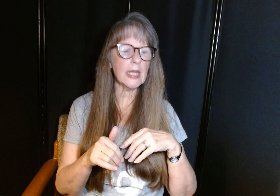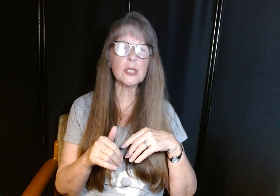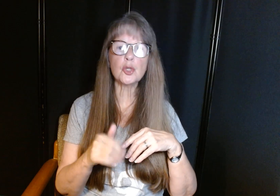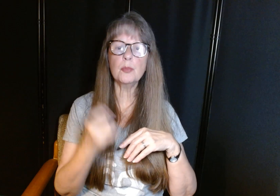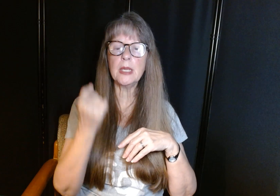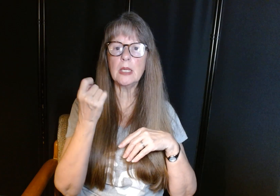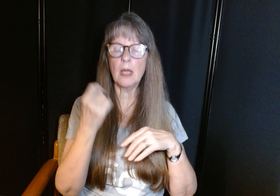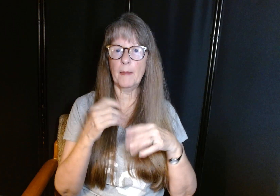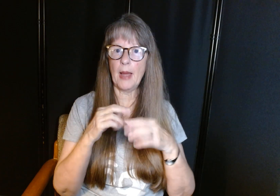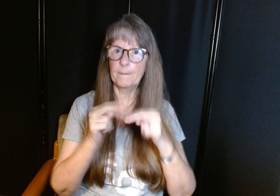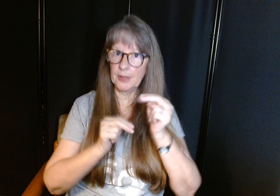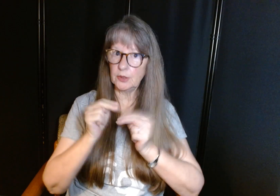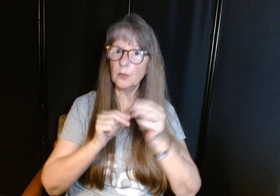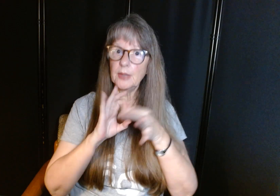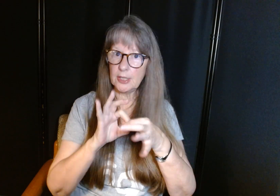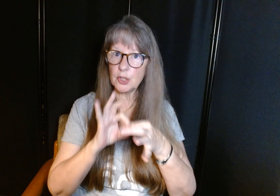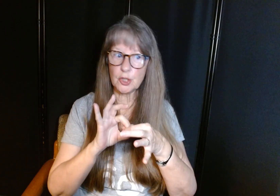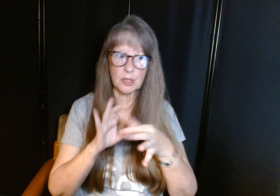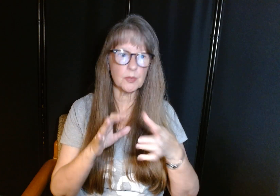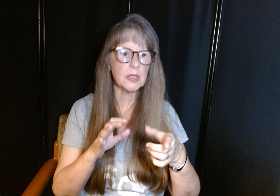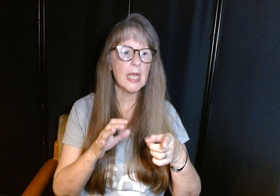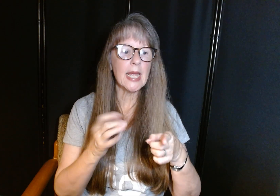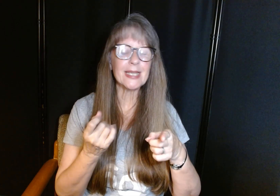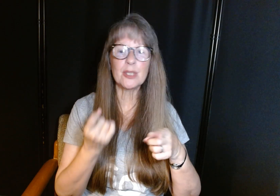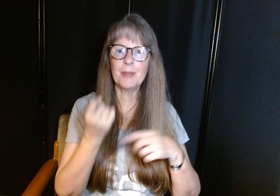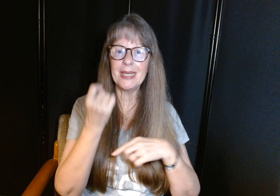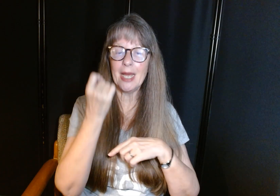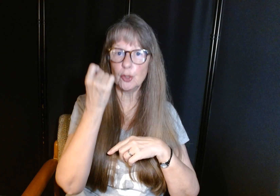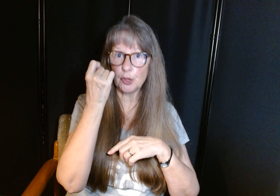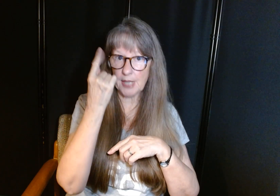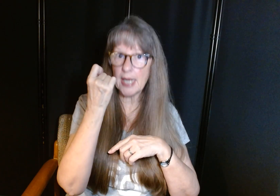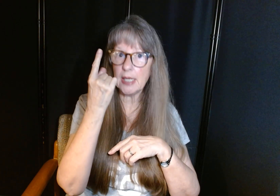to be about building relationships, is to be understanding.